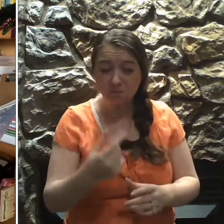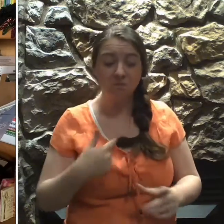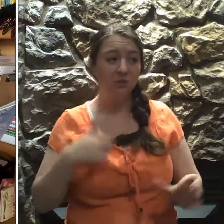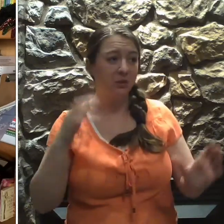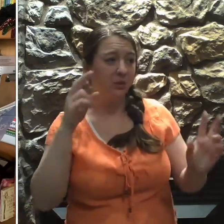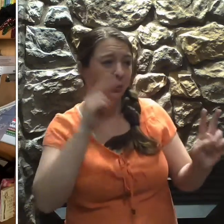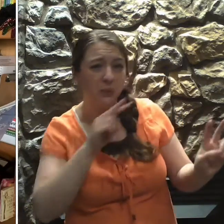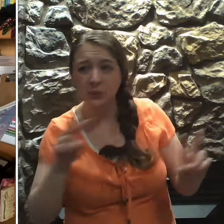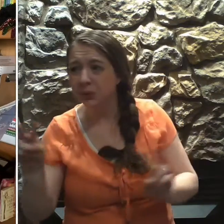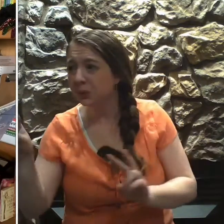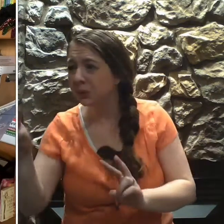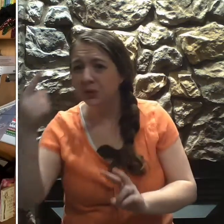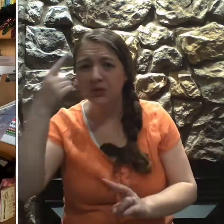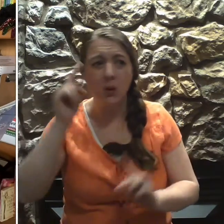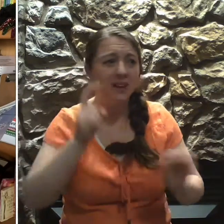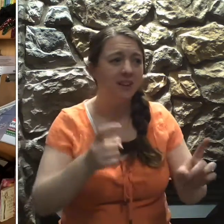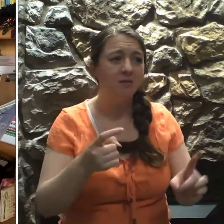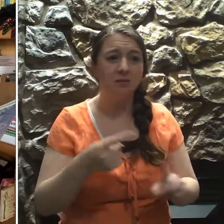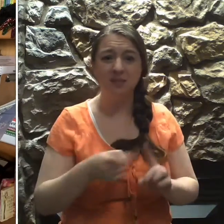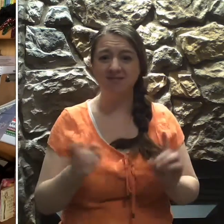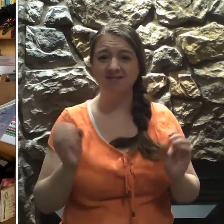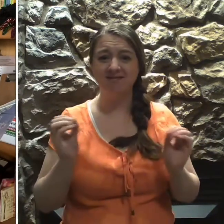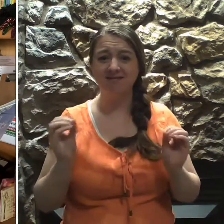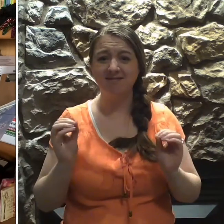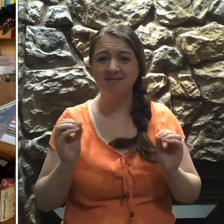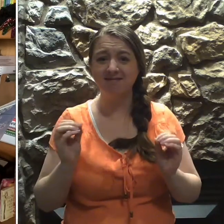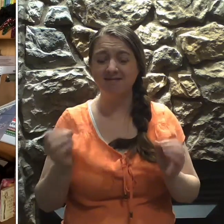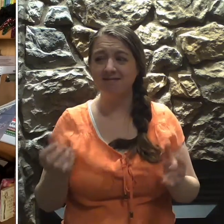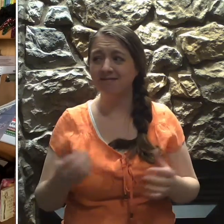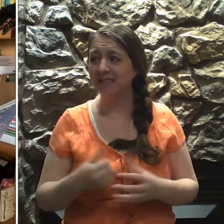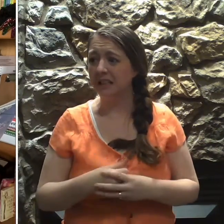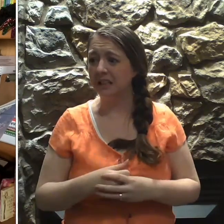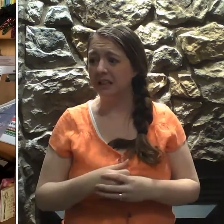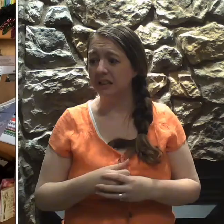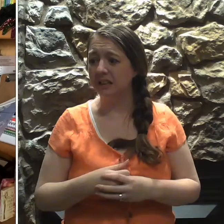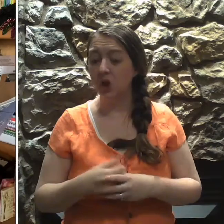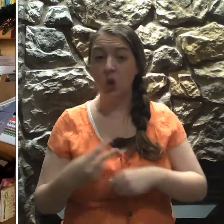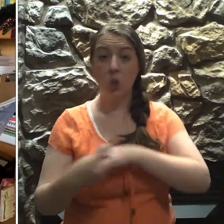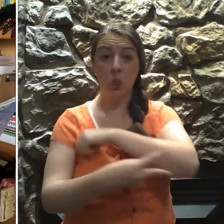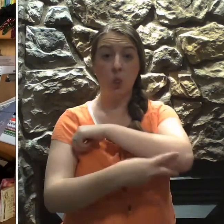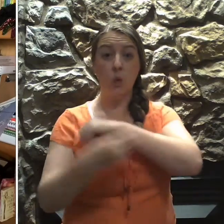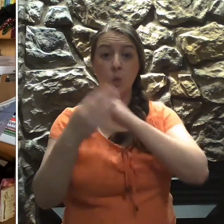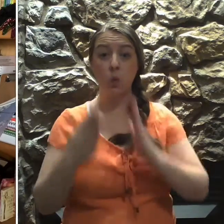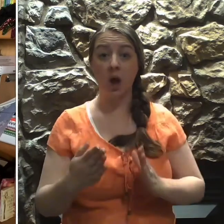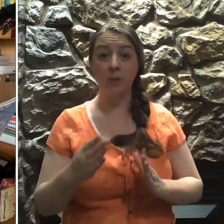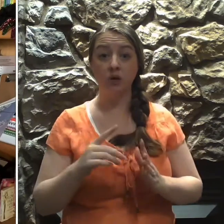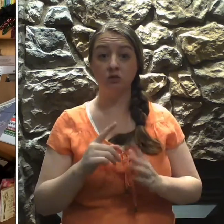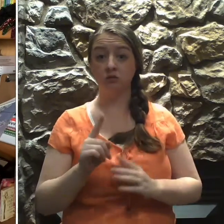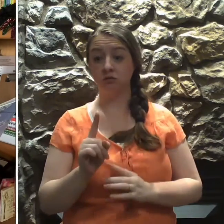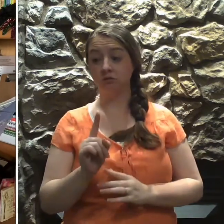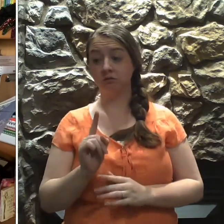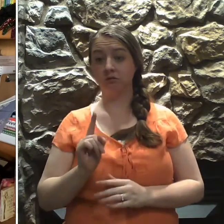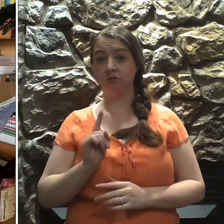was nothing to give. The robber began backing away toward the door.